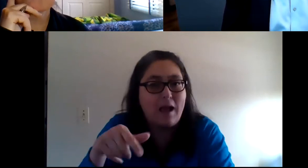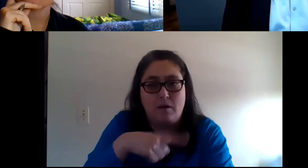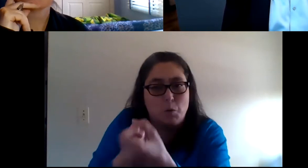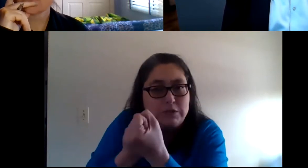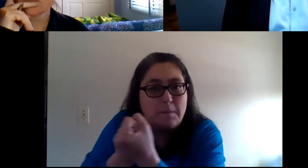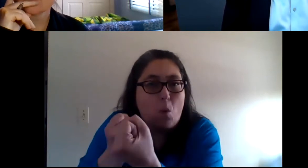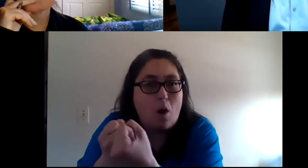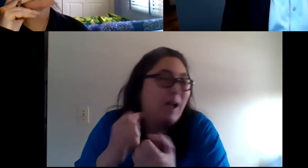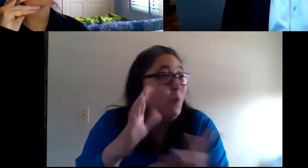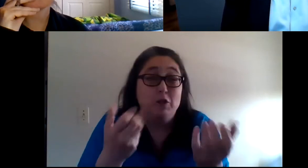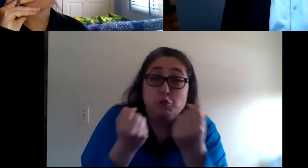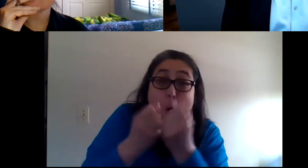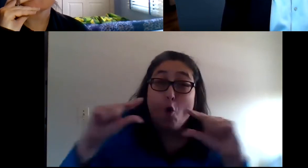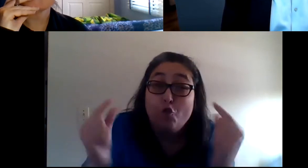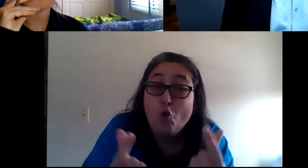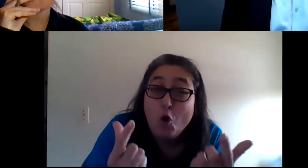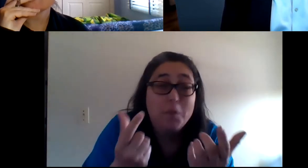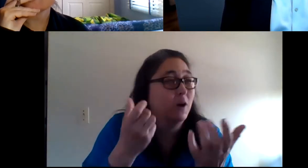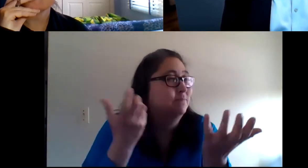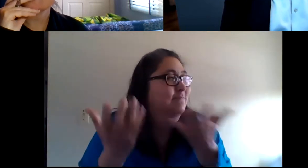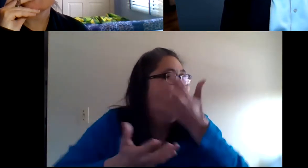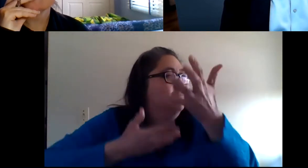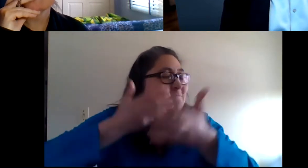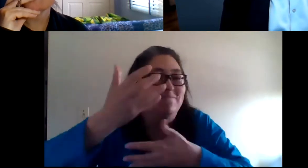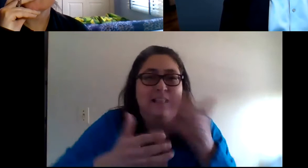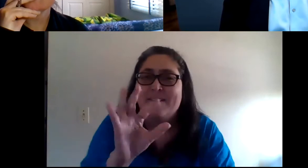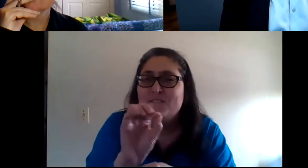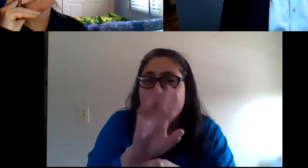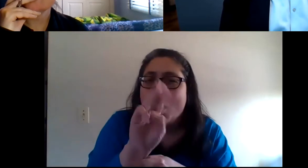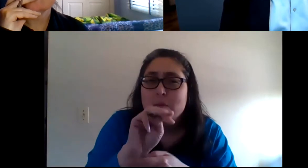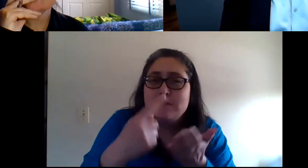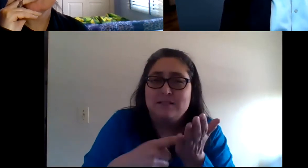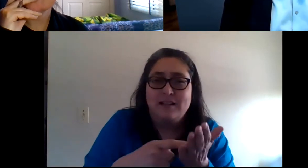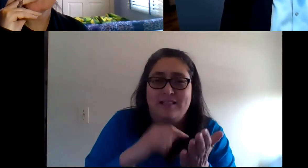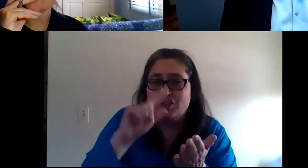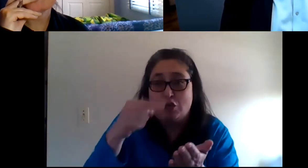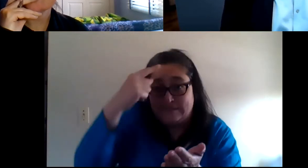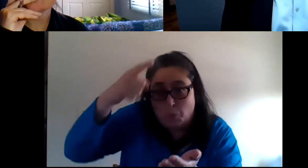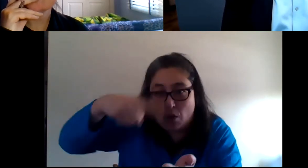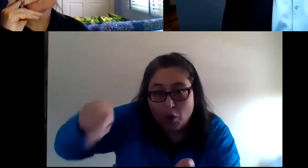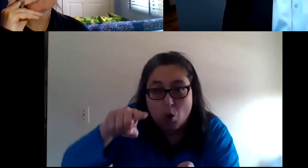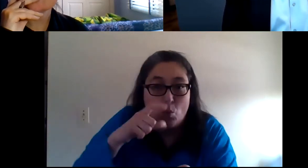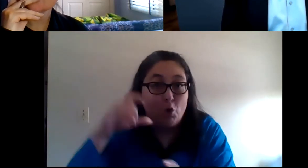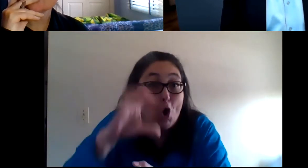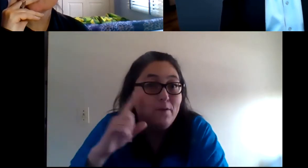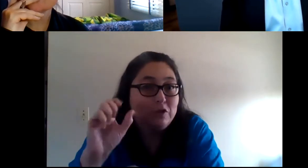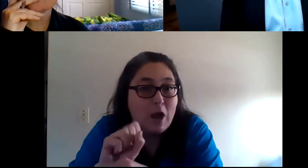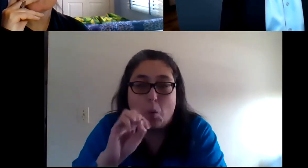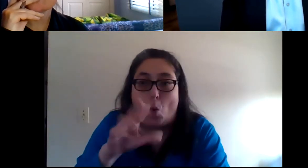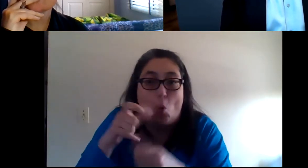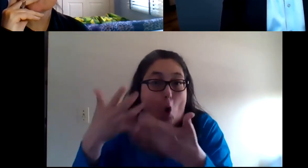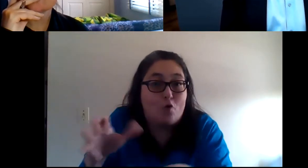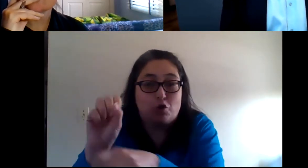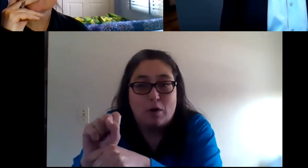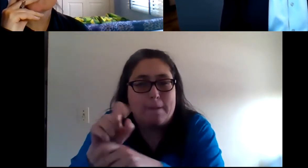experience about the barriers, but finding about, getting a variety of forums. So the way to get that is a